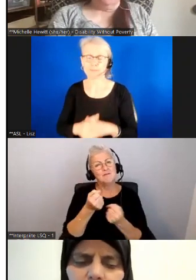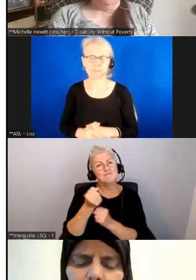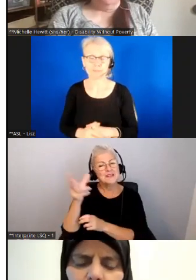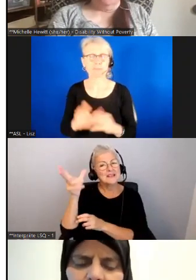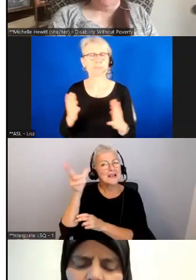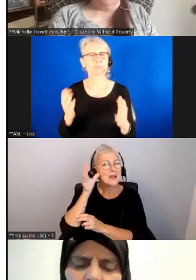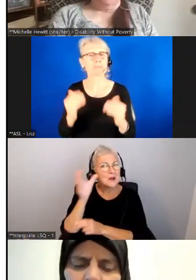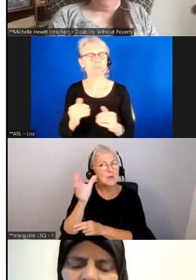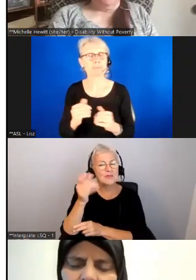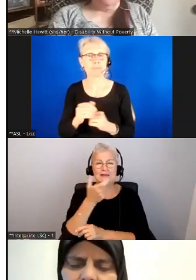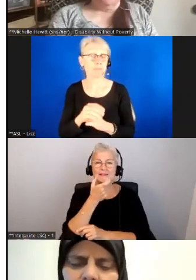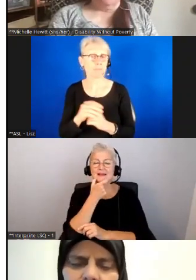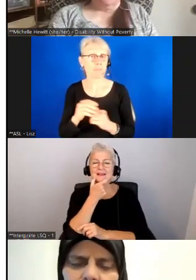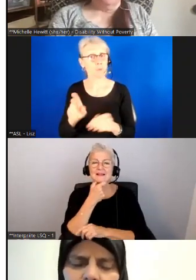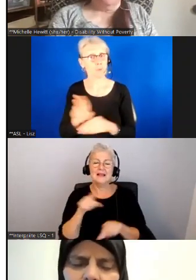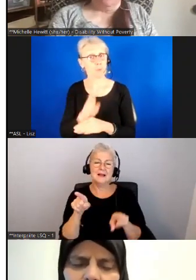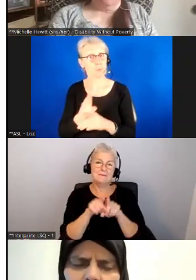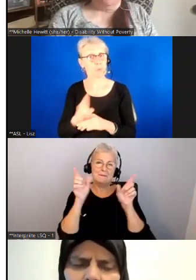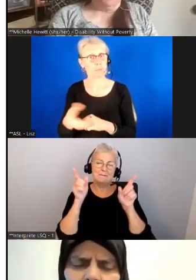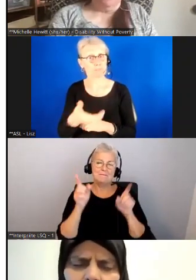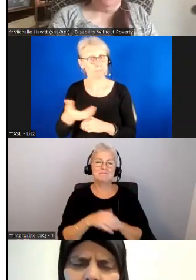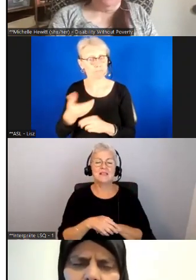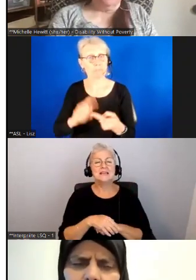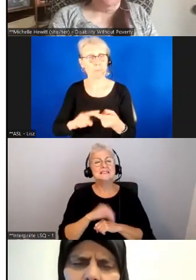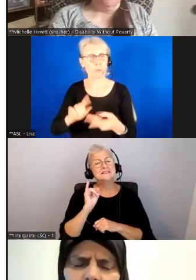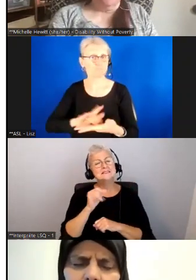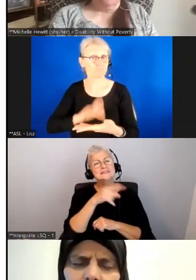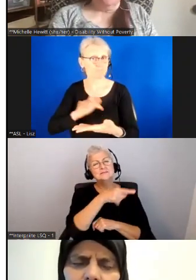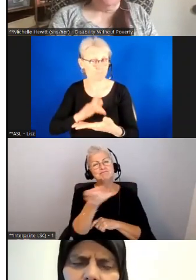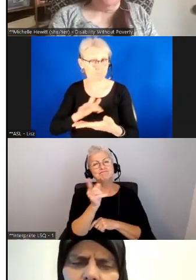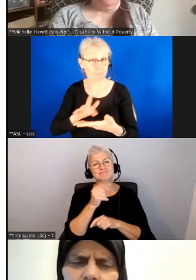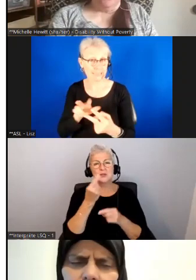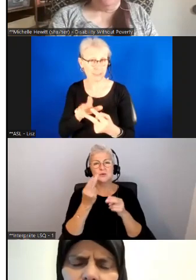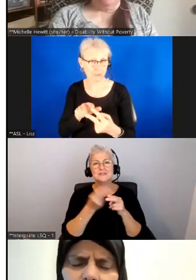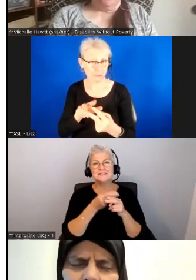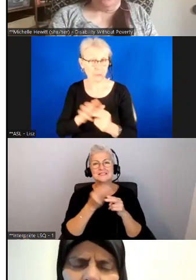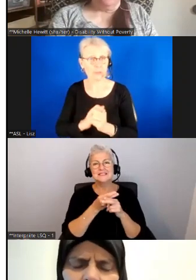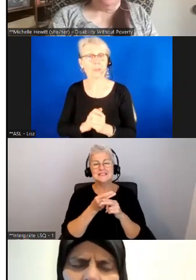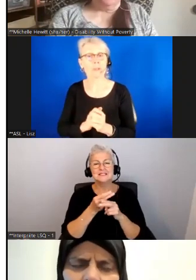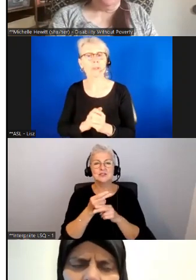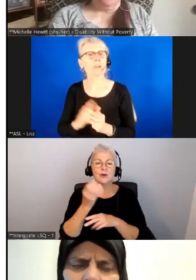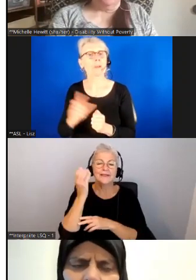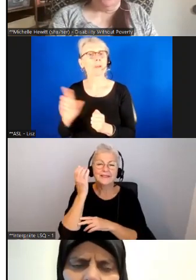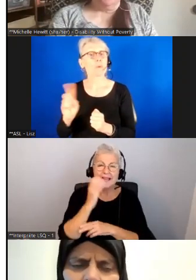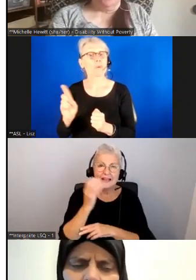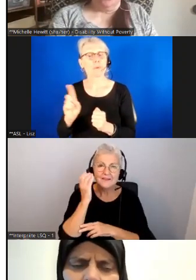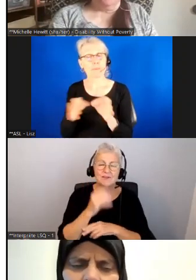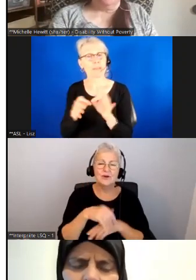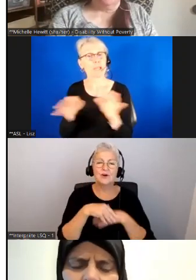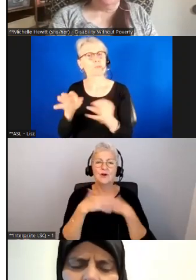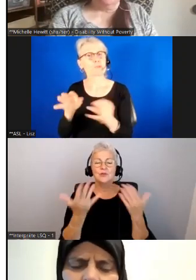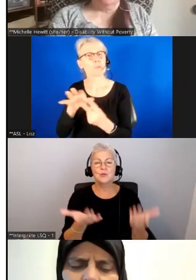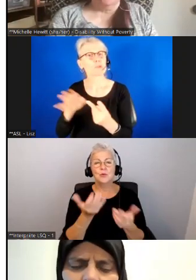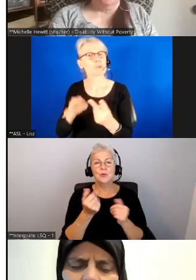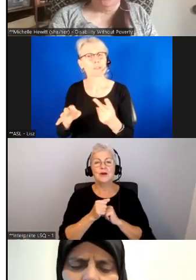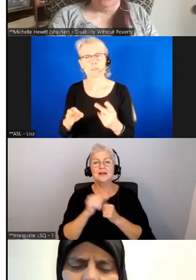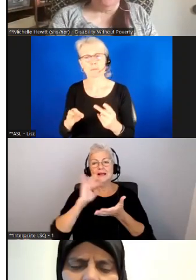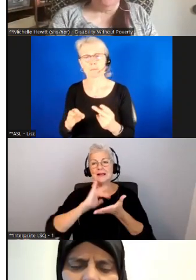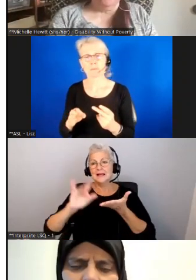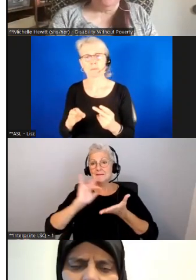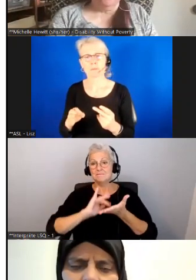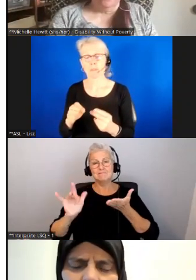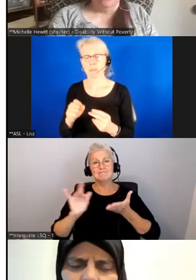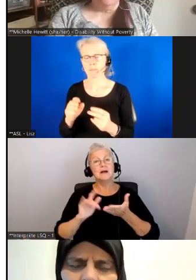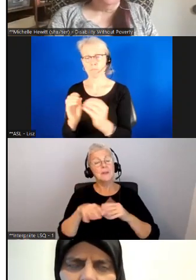are using a mobile device, such as a phone or a tablet, you can find the language interpretation options under